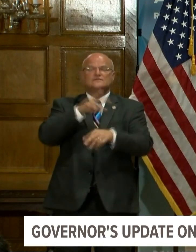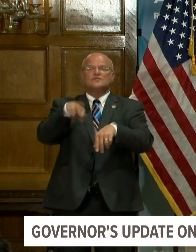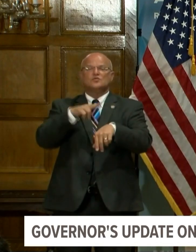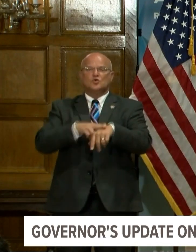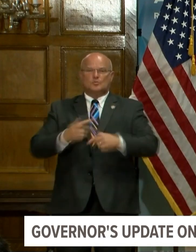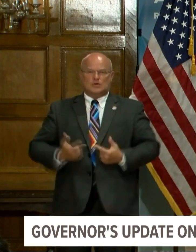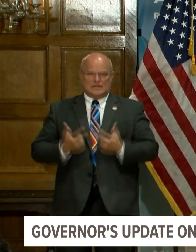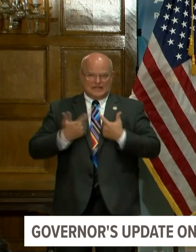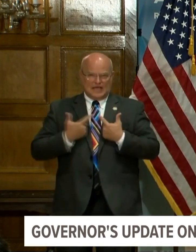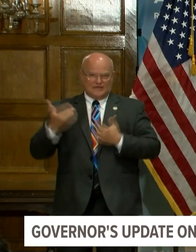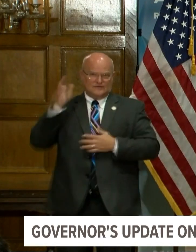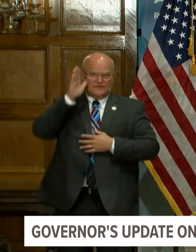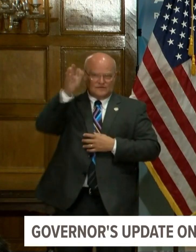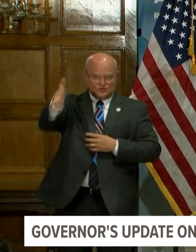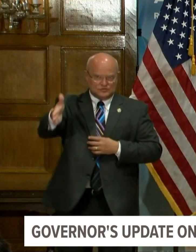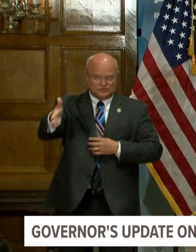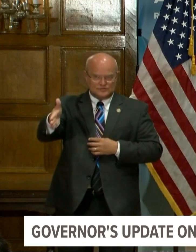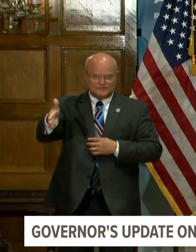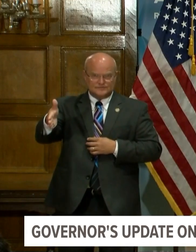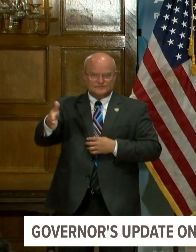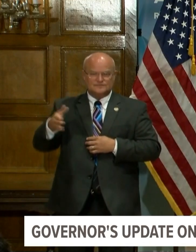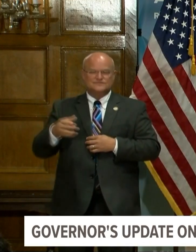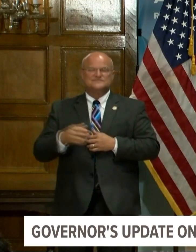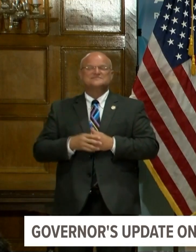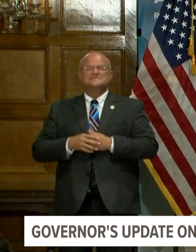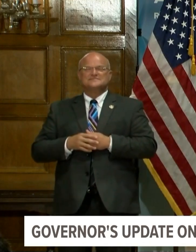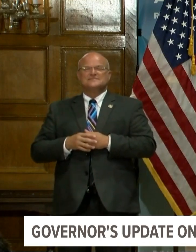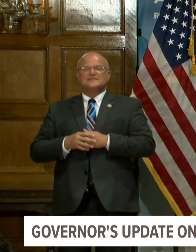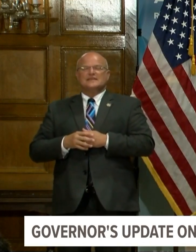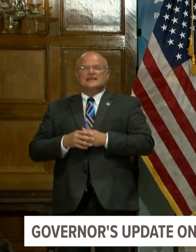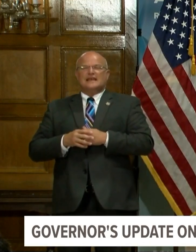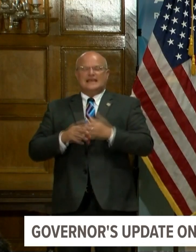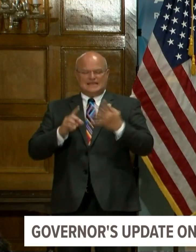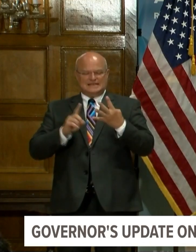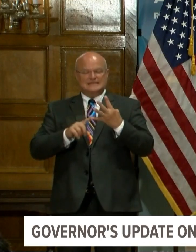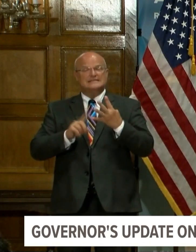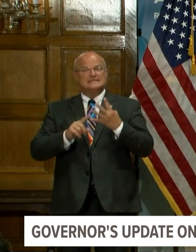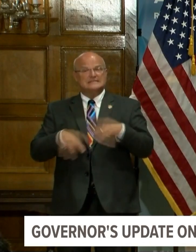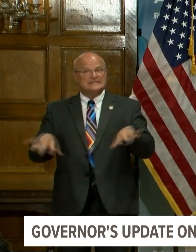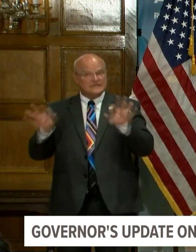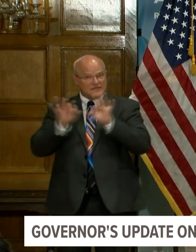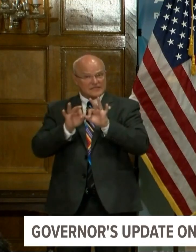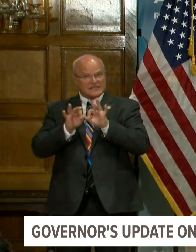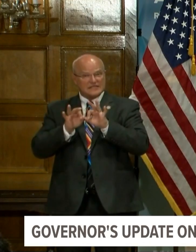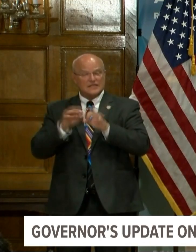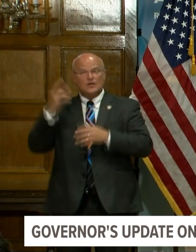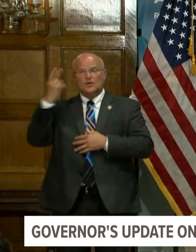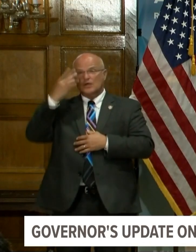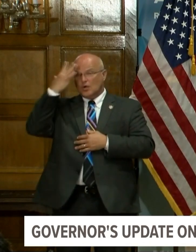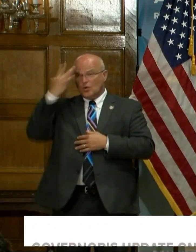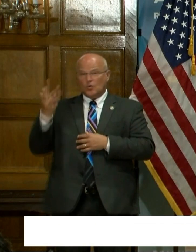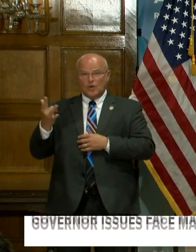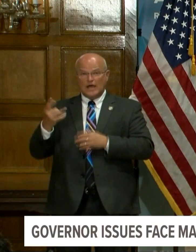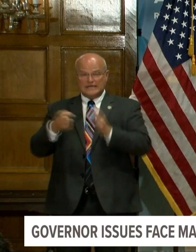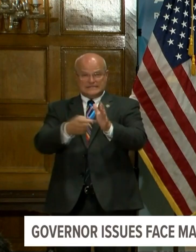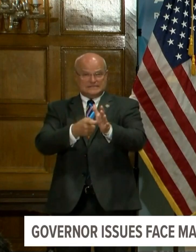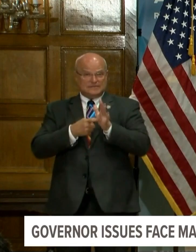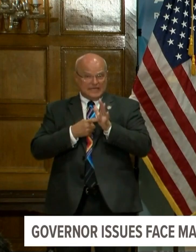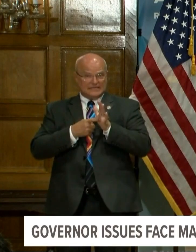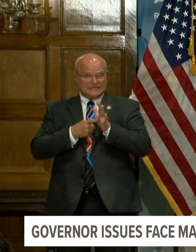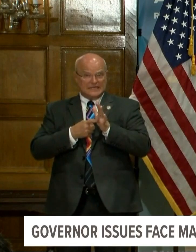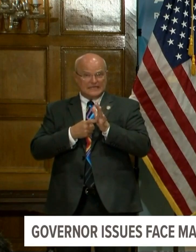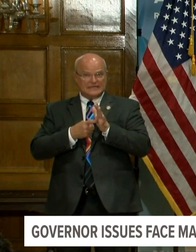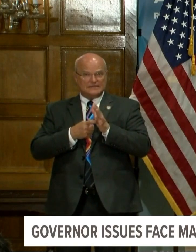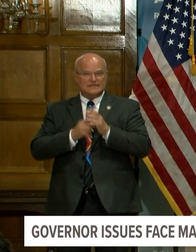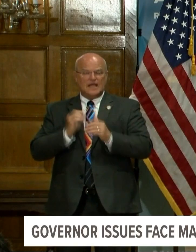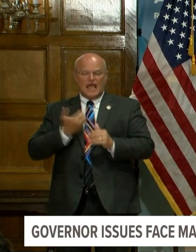normal activities in the future. And then, very significantly, as a reason for this mandate,